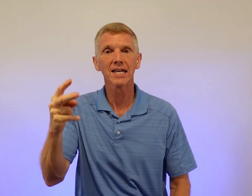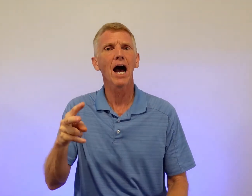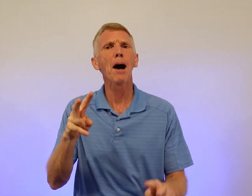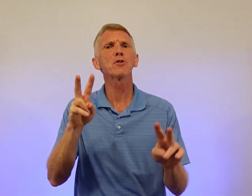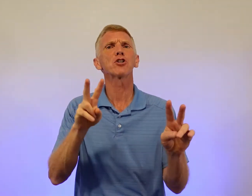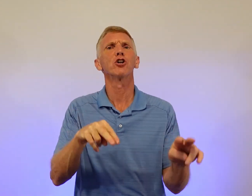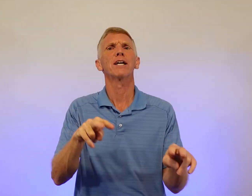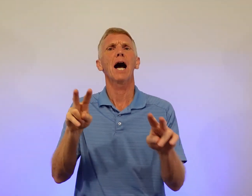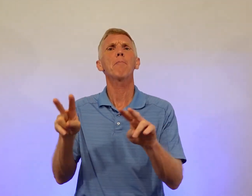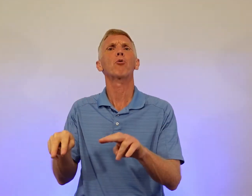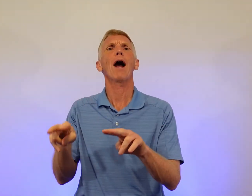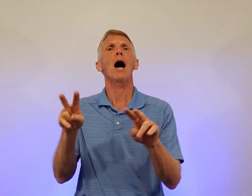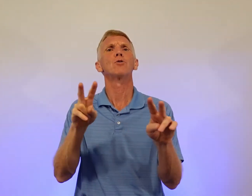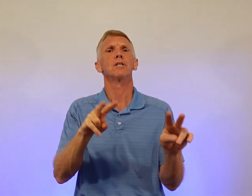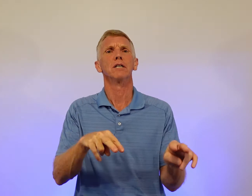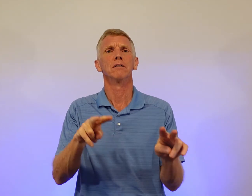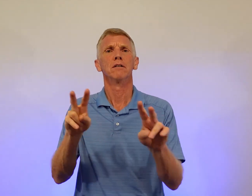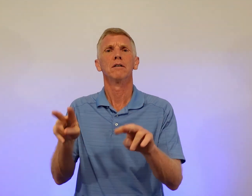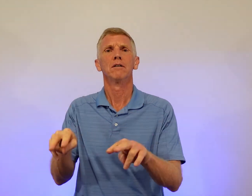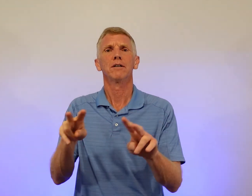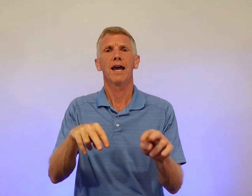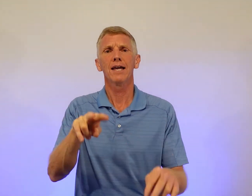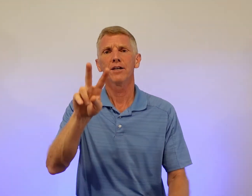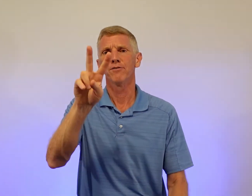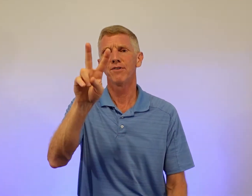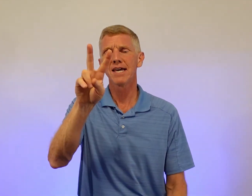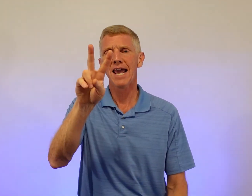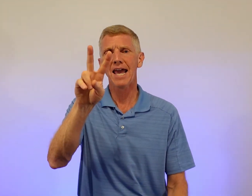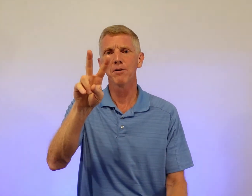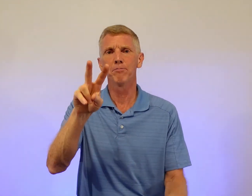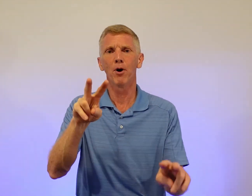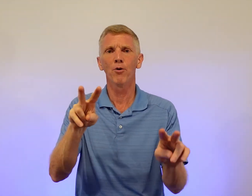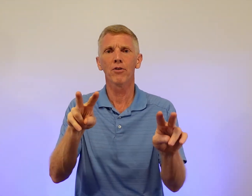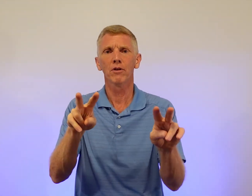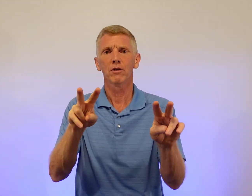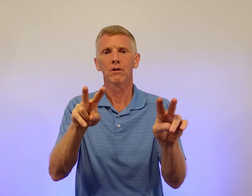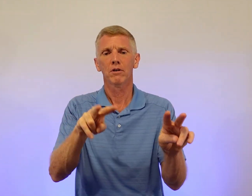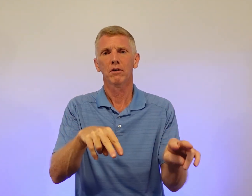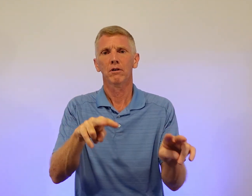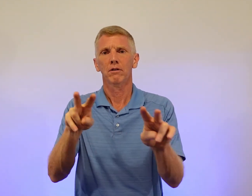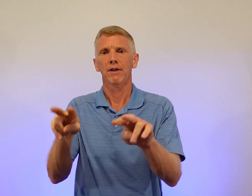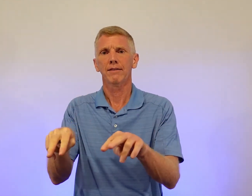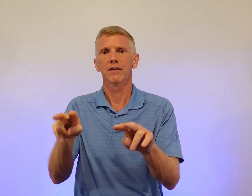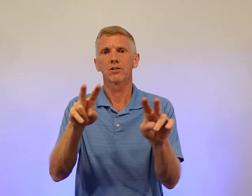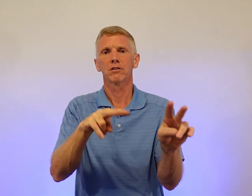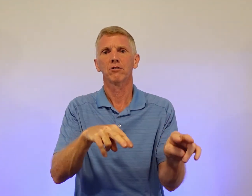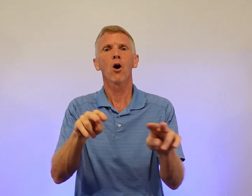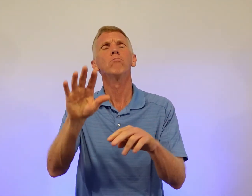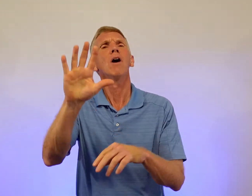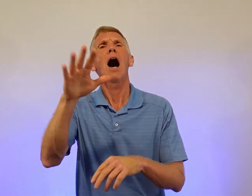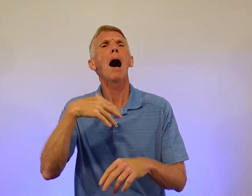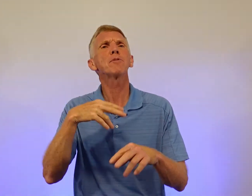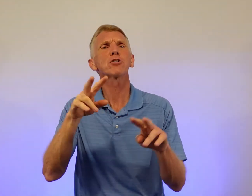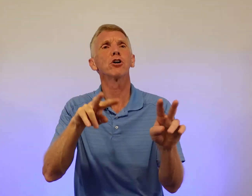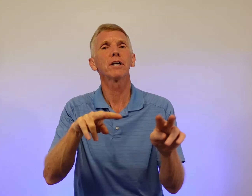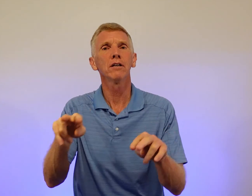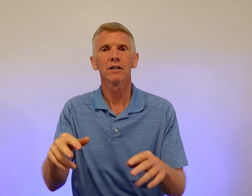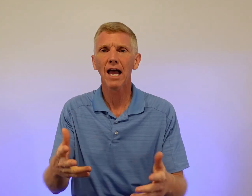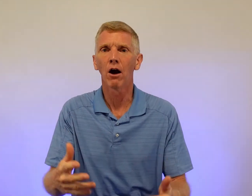I'm just looking. I'm browsing. Okay? V hand, both like this. Look, I'm just looking. Now,